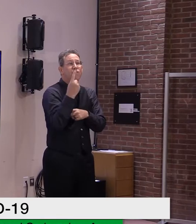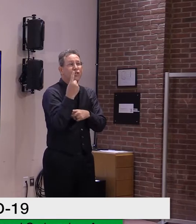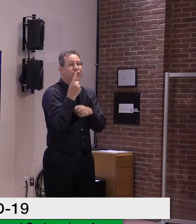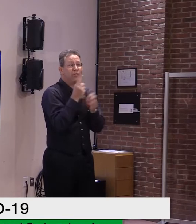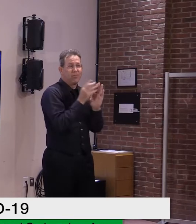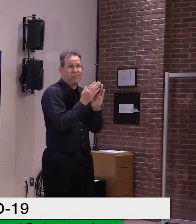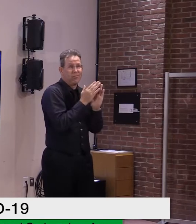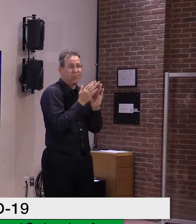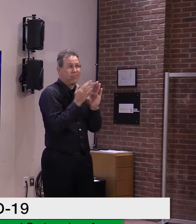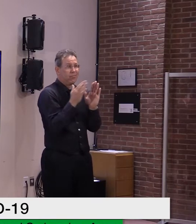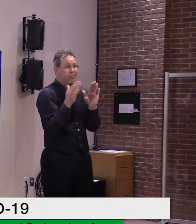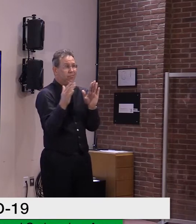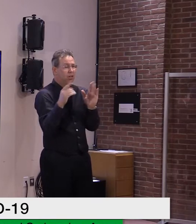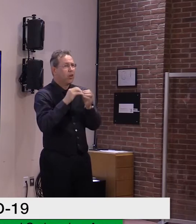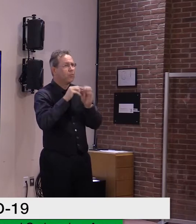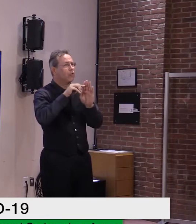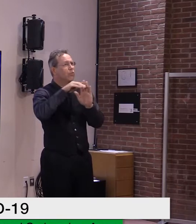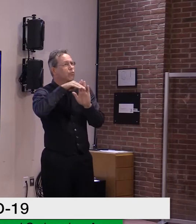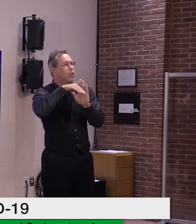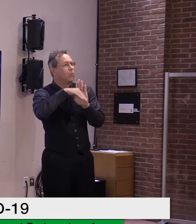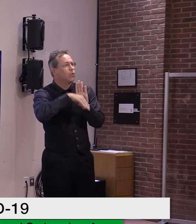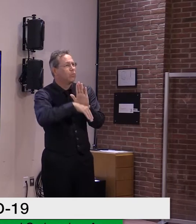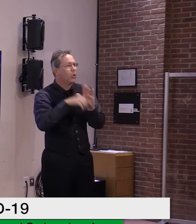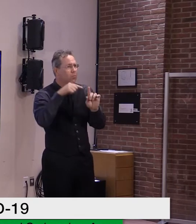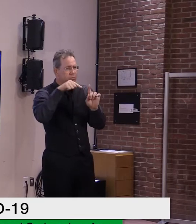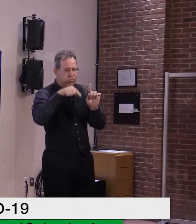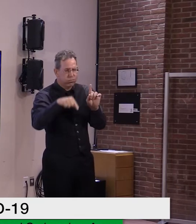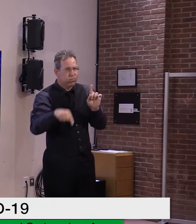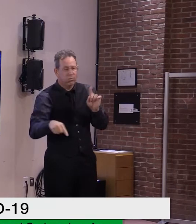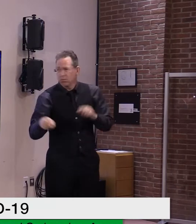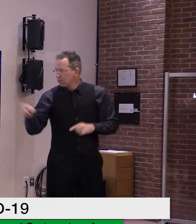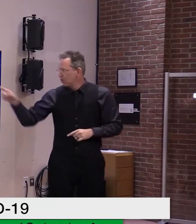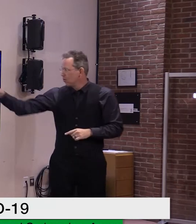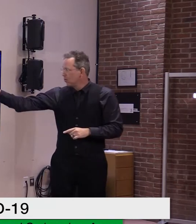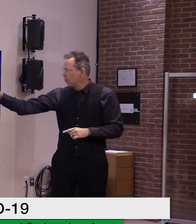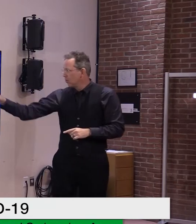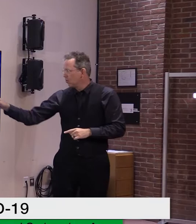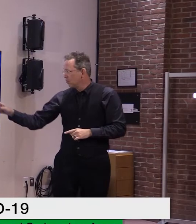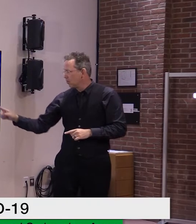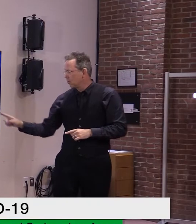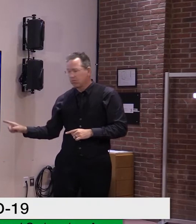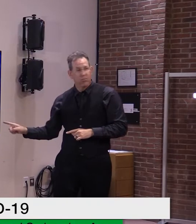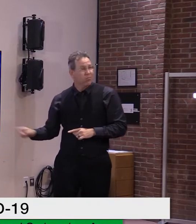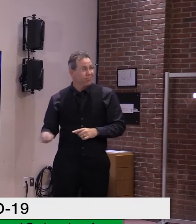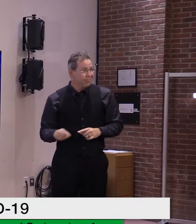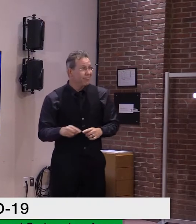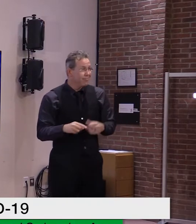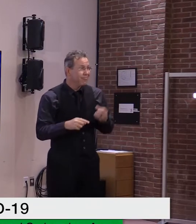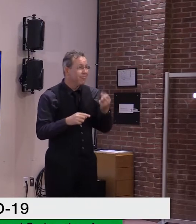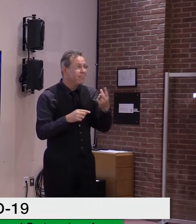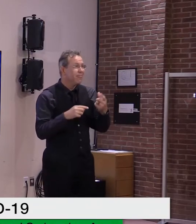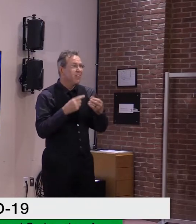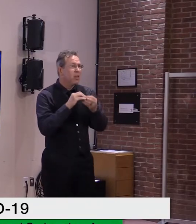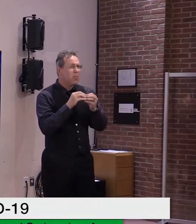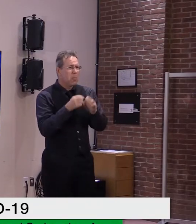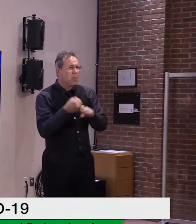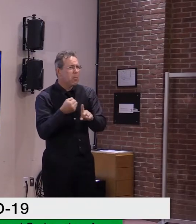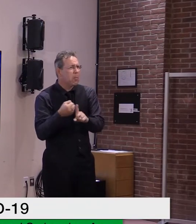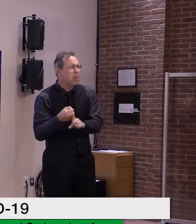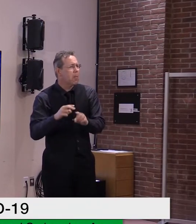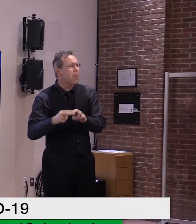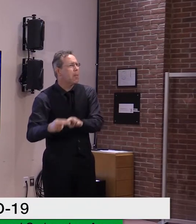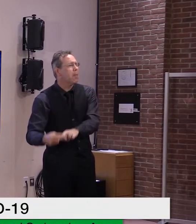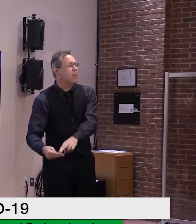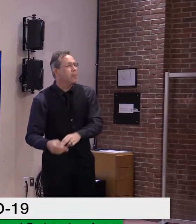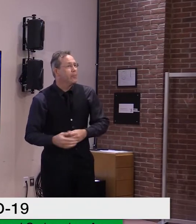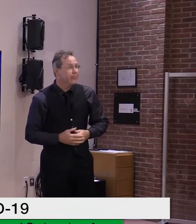fallen 94%, and we've fallen another 17% over the past week. Also this past week, we only had